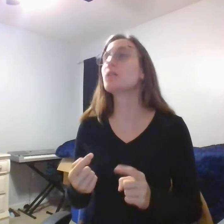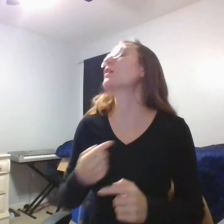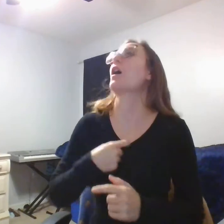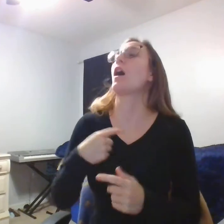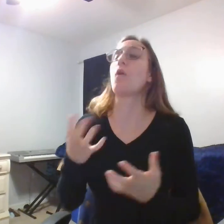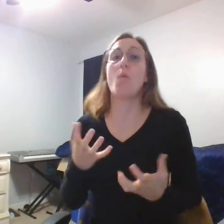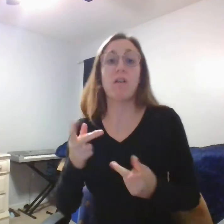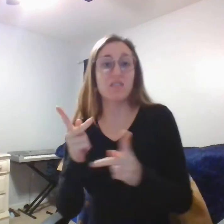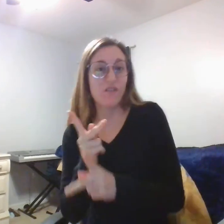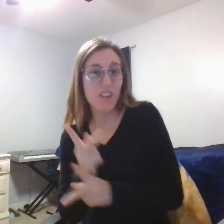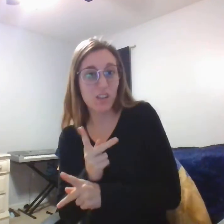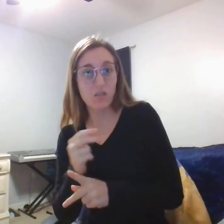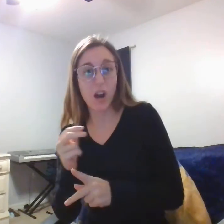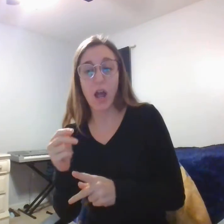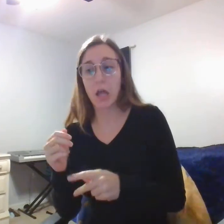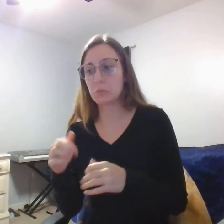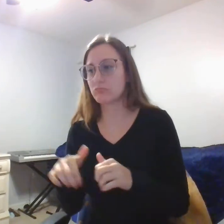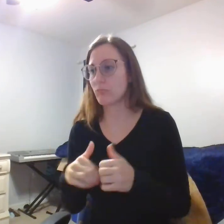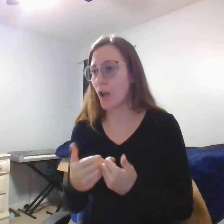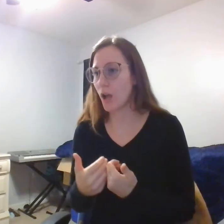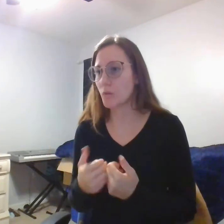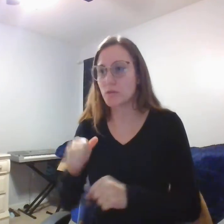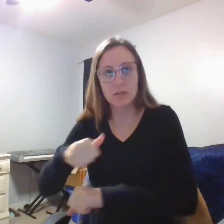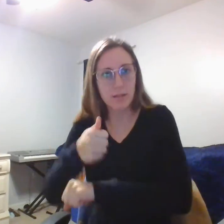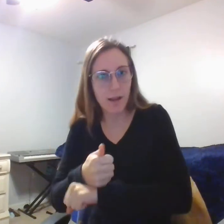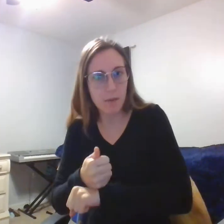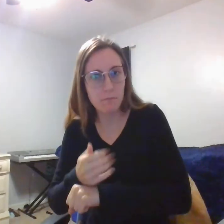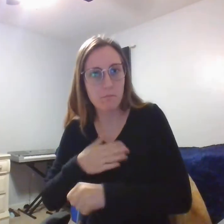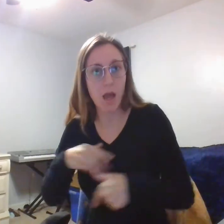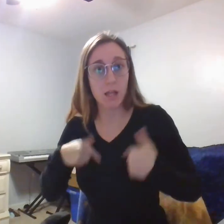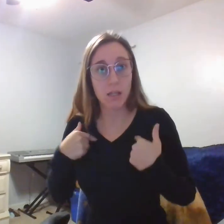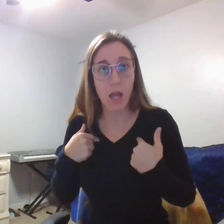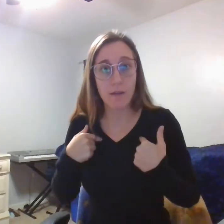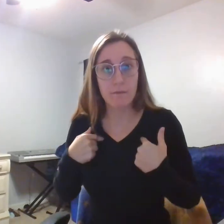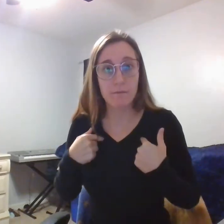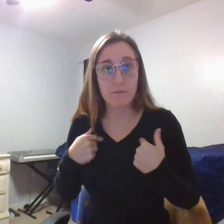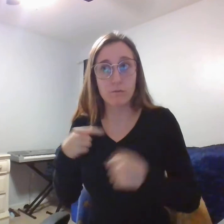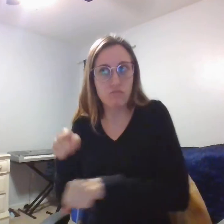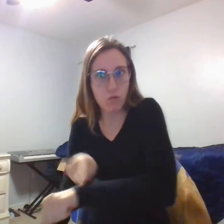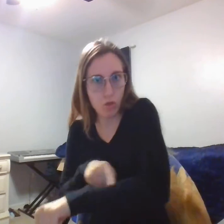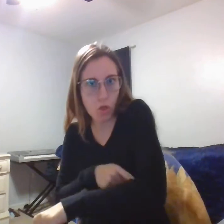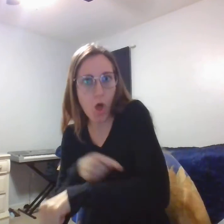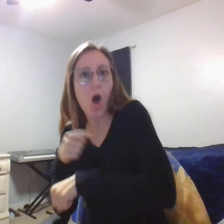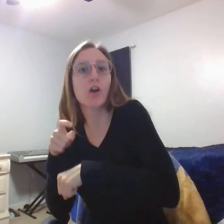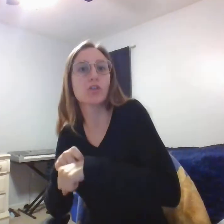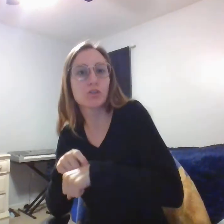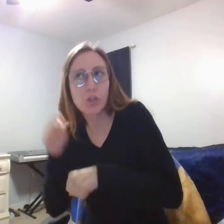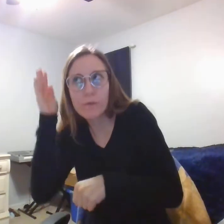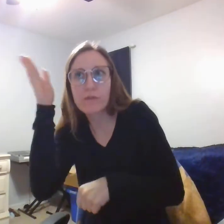set myself up long term to be happy. I'm in a rehab program and it sucks, but I'm almost out of